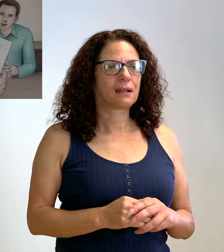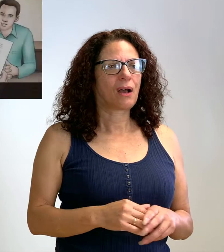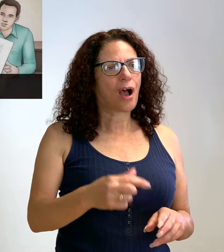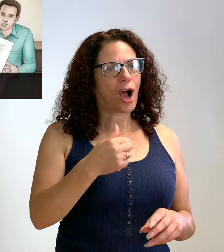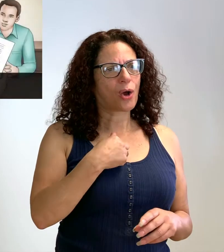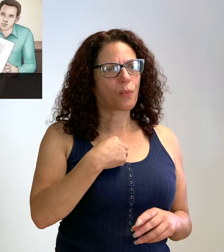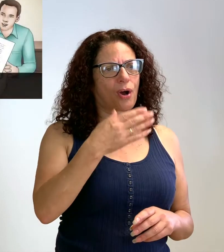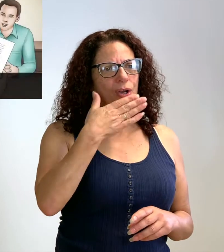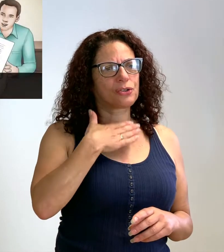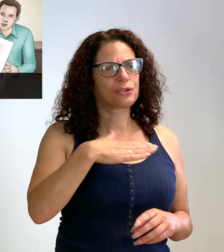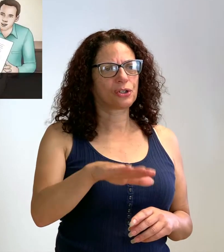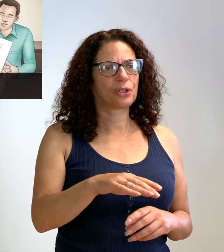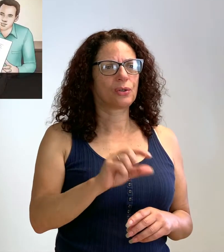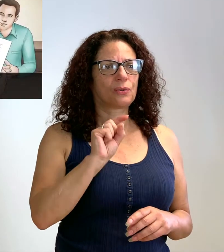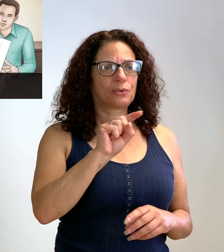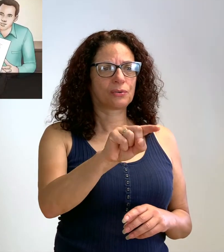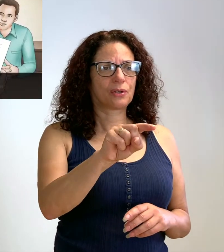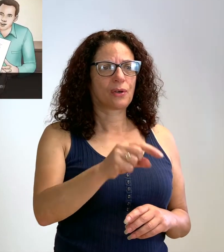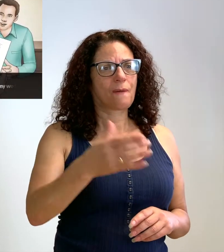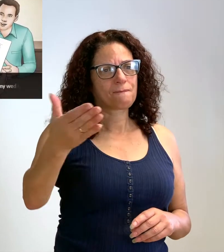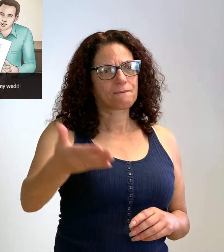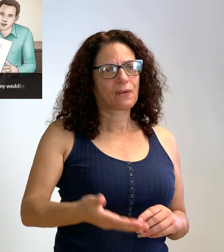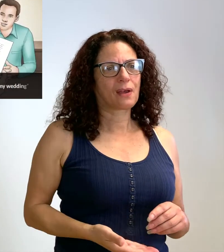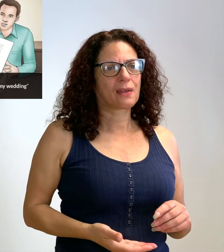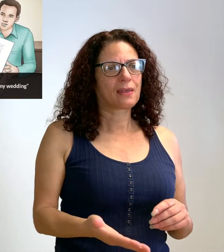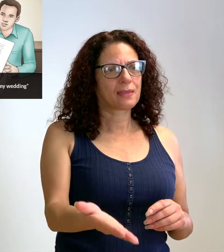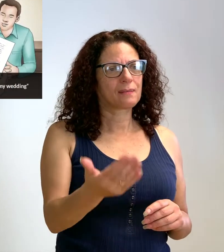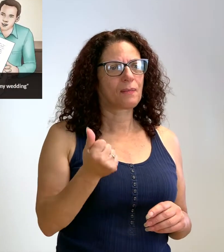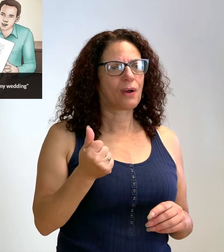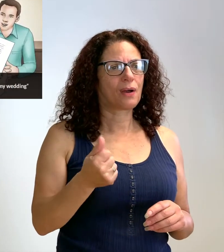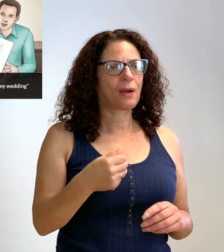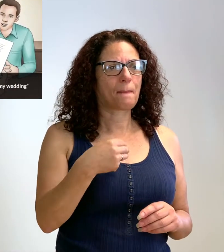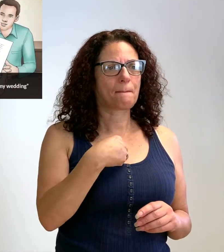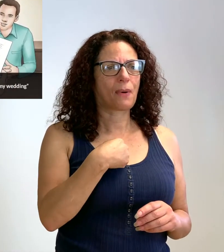I want you to invite them to my wedding."